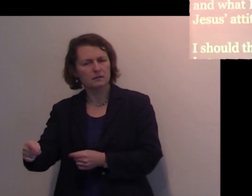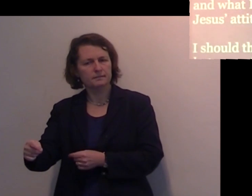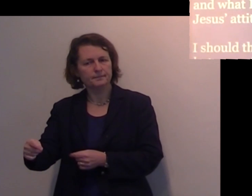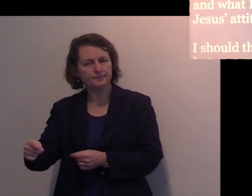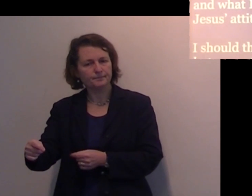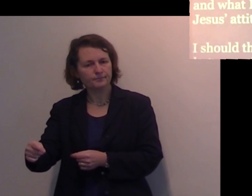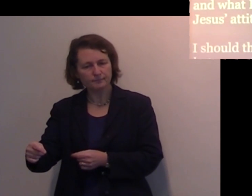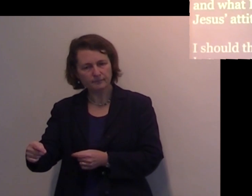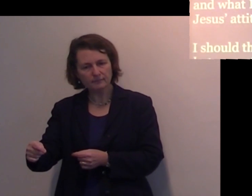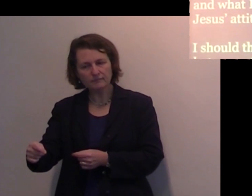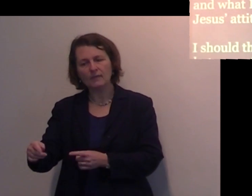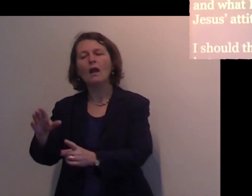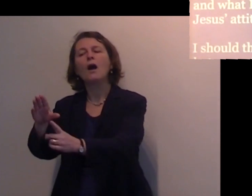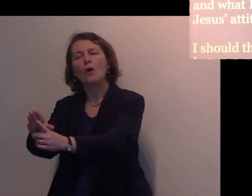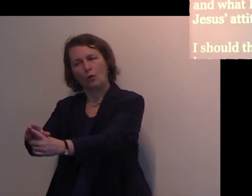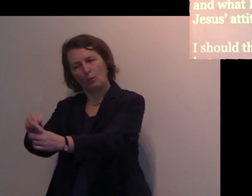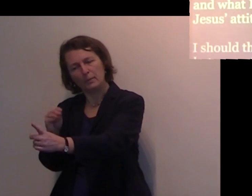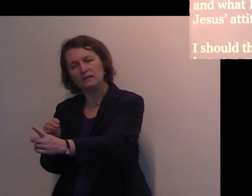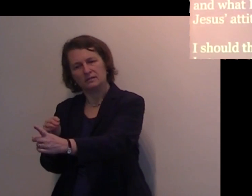I should copy Jesus' attitude.